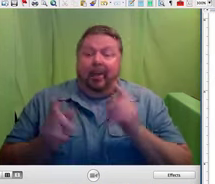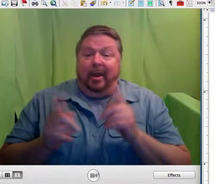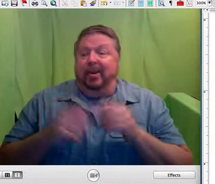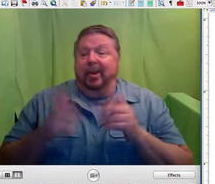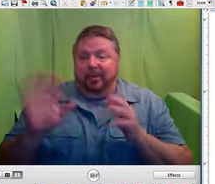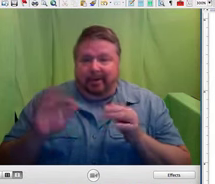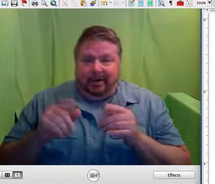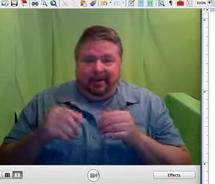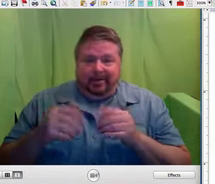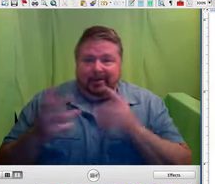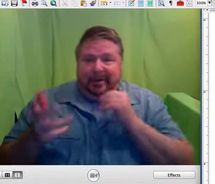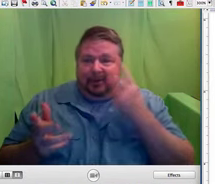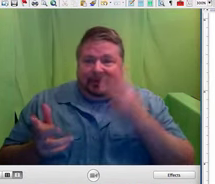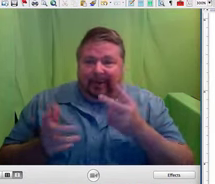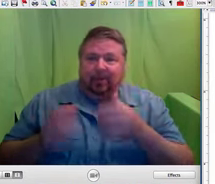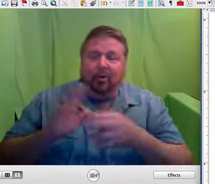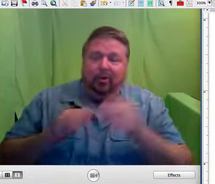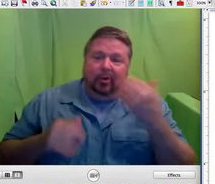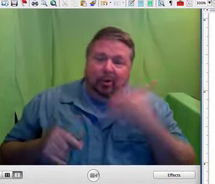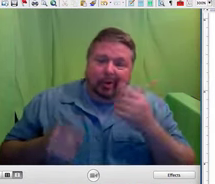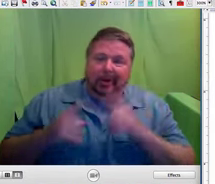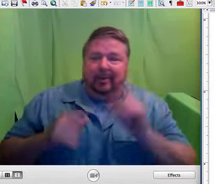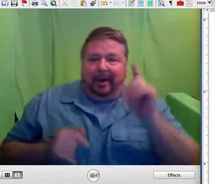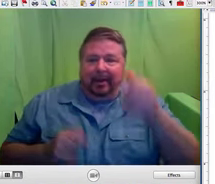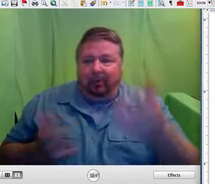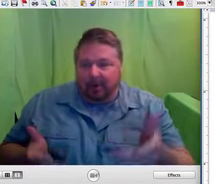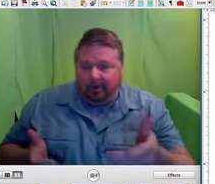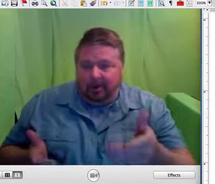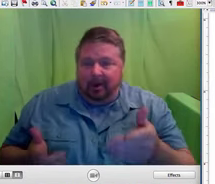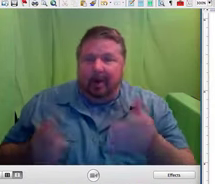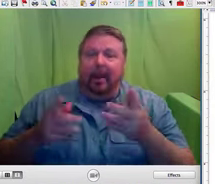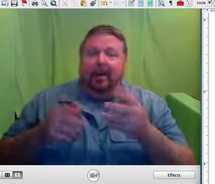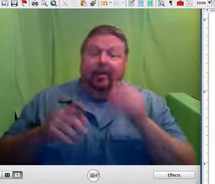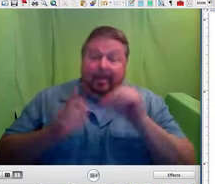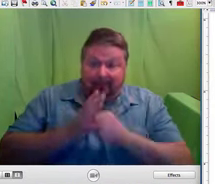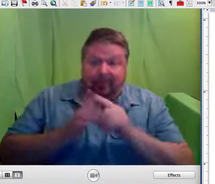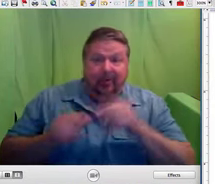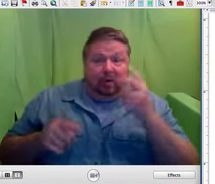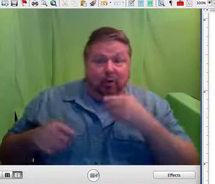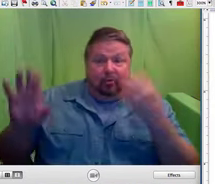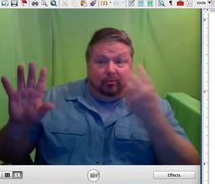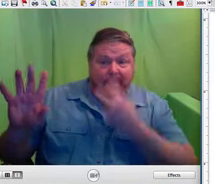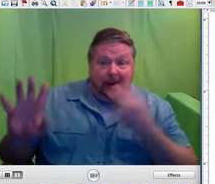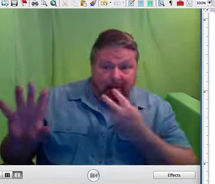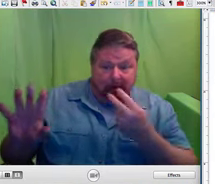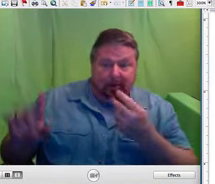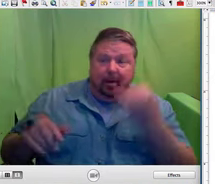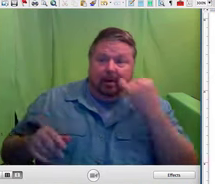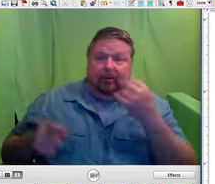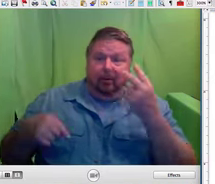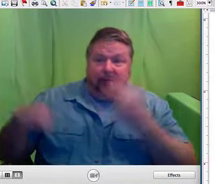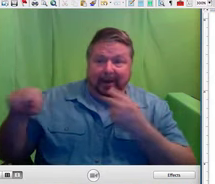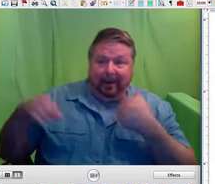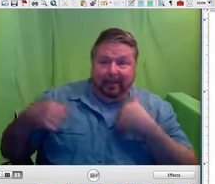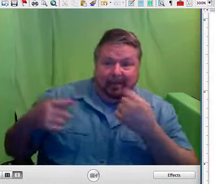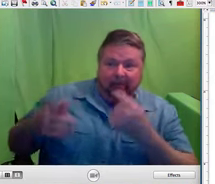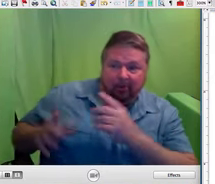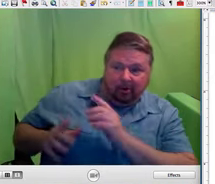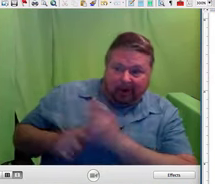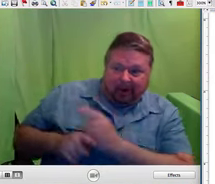Okay, so, because I don't see your cueing until later on, the emphasis is on cue reading, and if you're reading